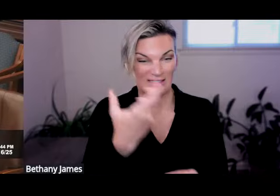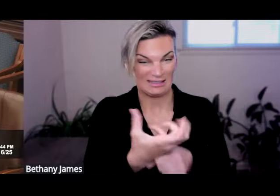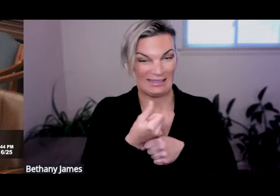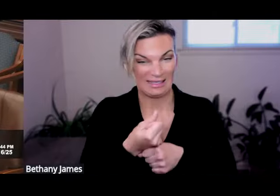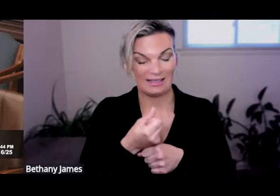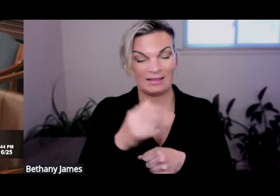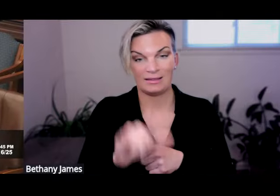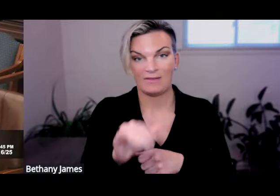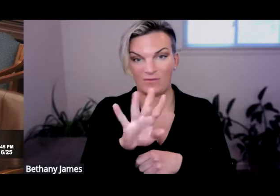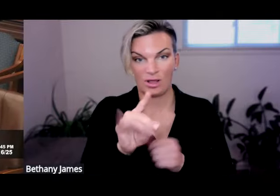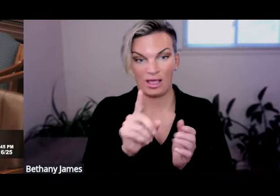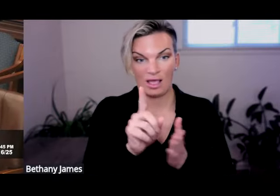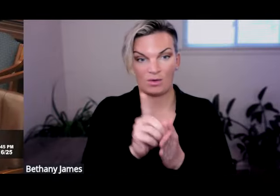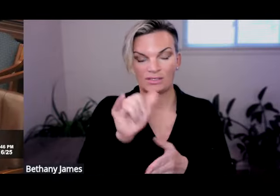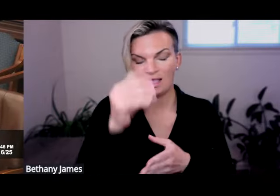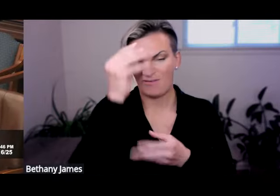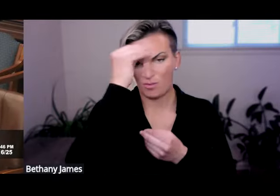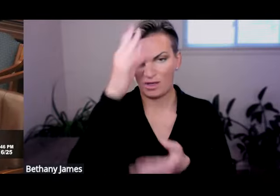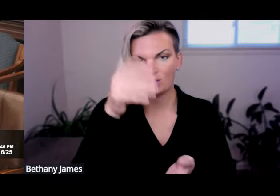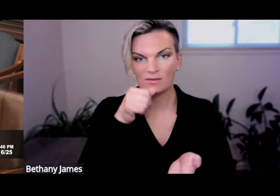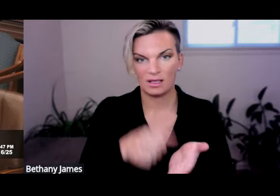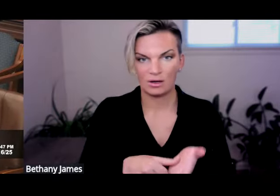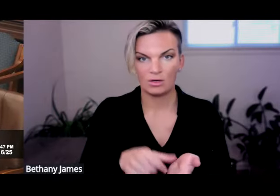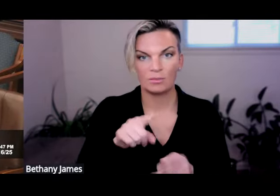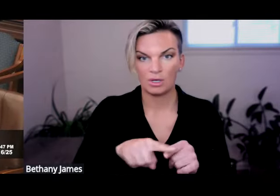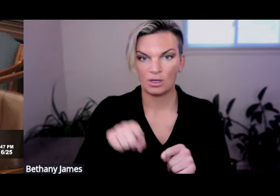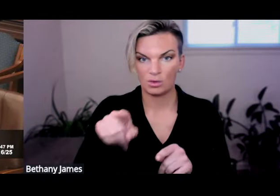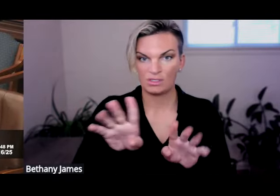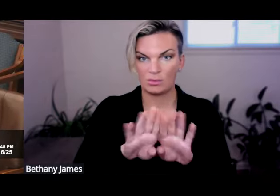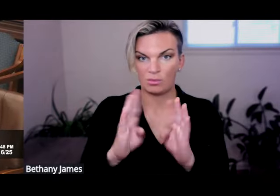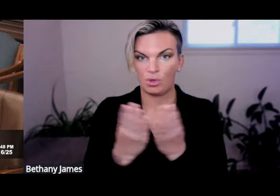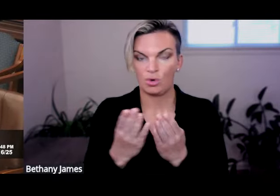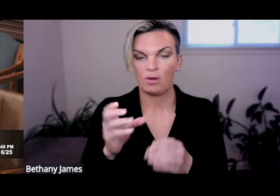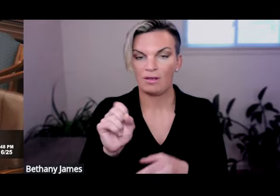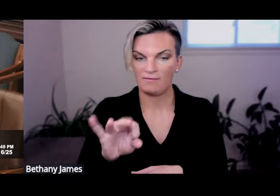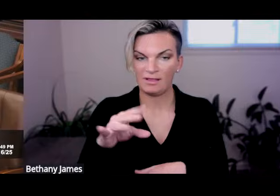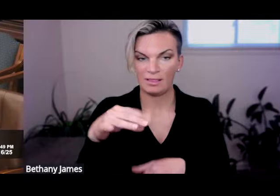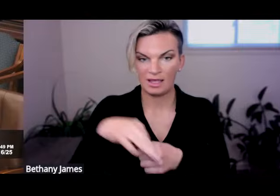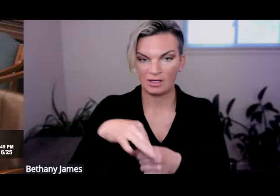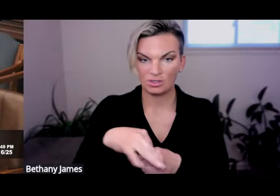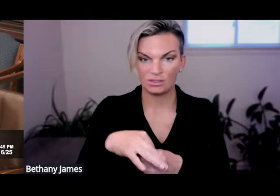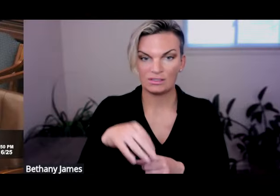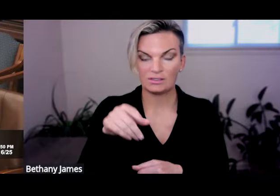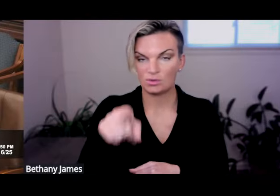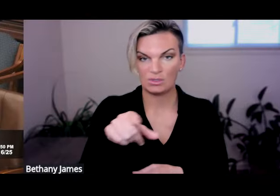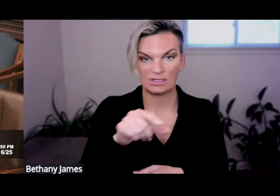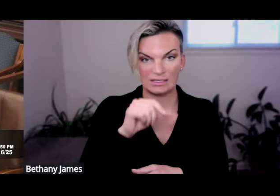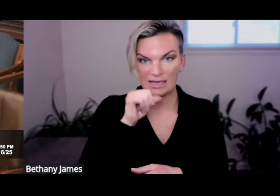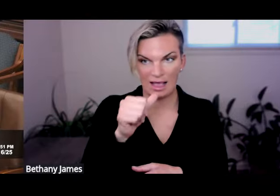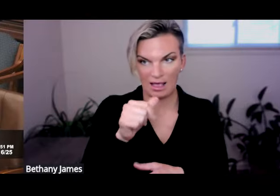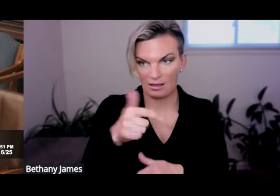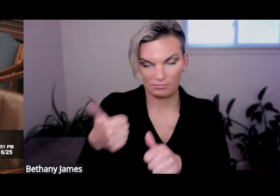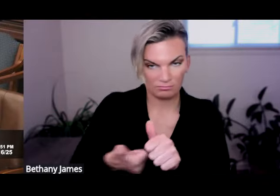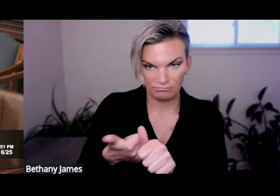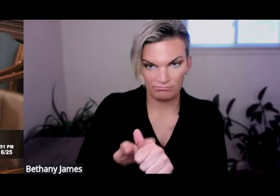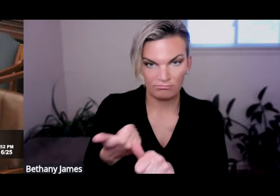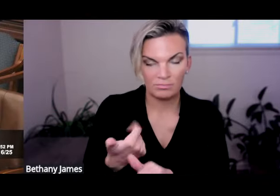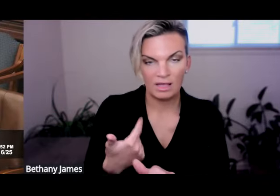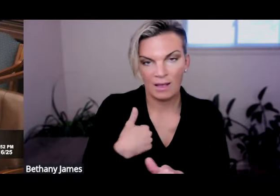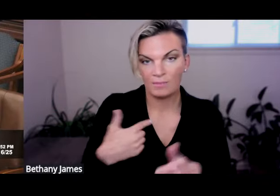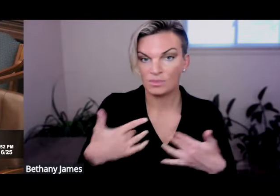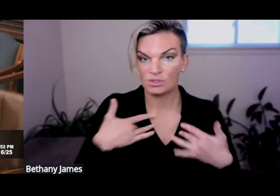For you not to act on it as Bureau of Elections, I get it. But I have a different question. I'm concerned that